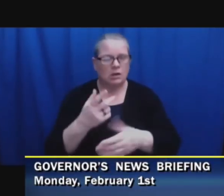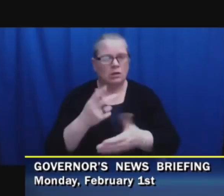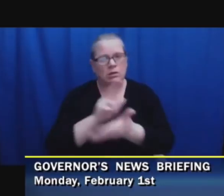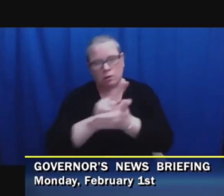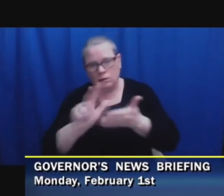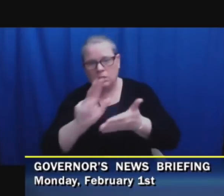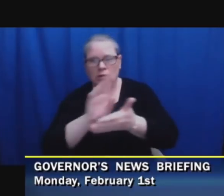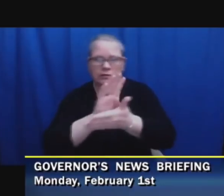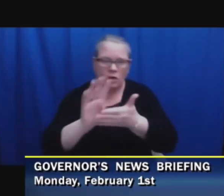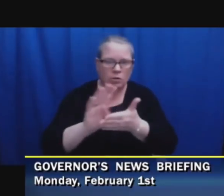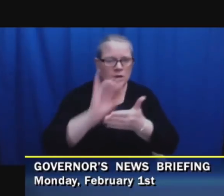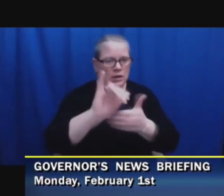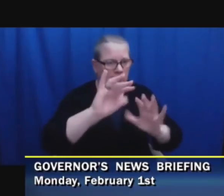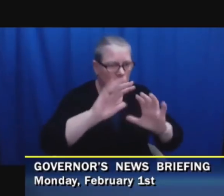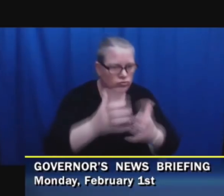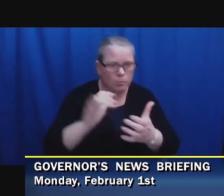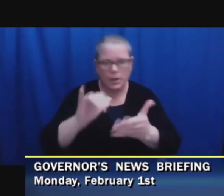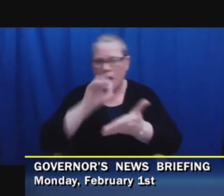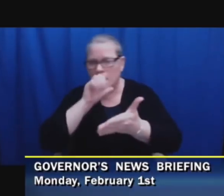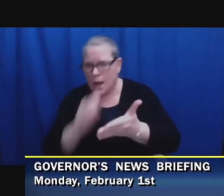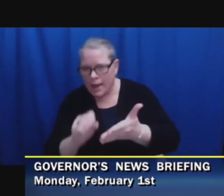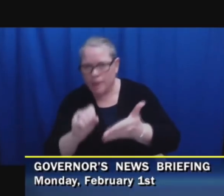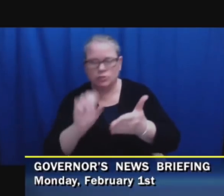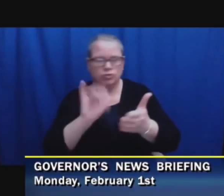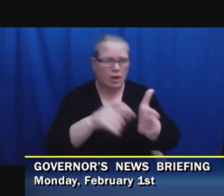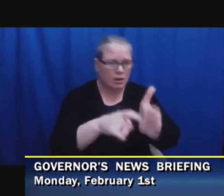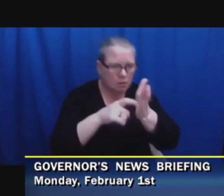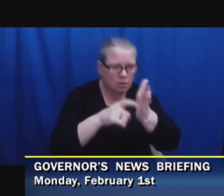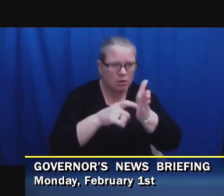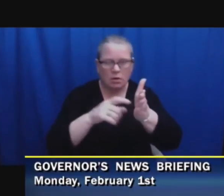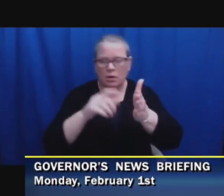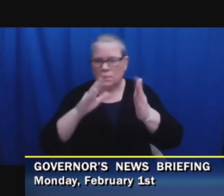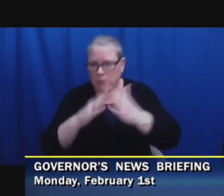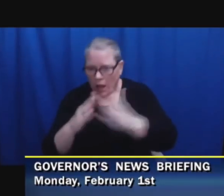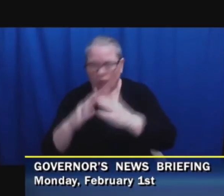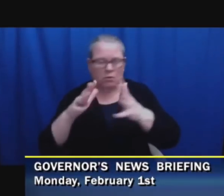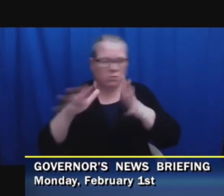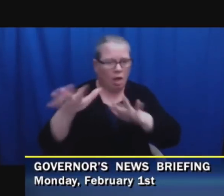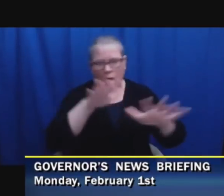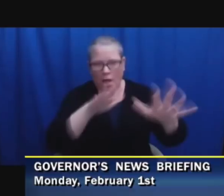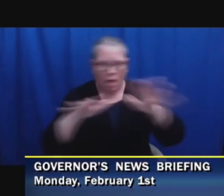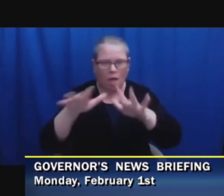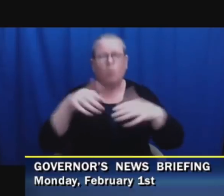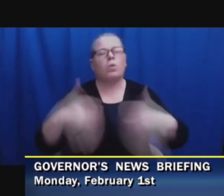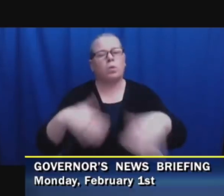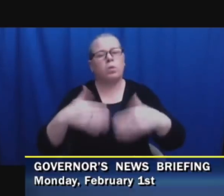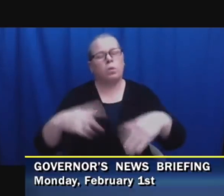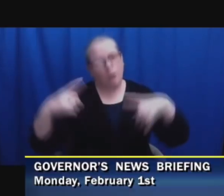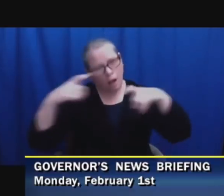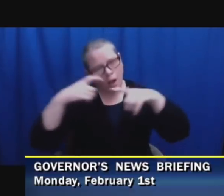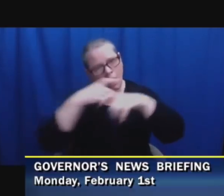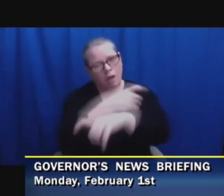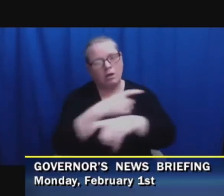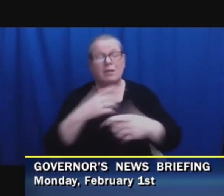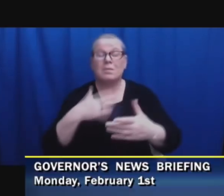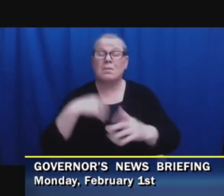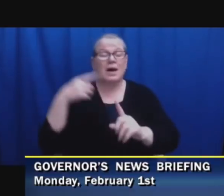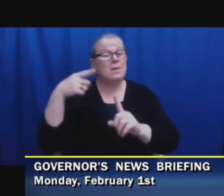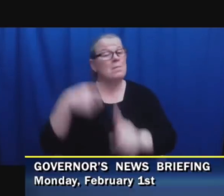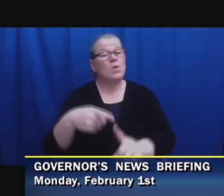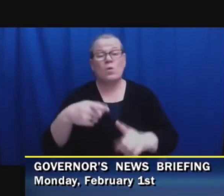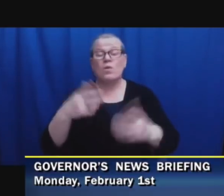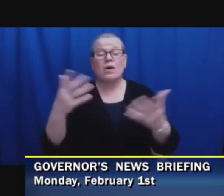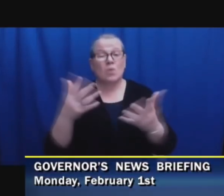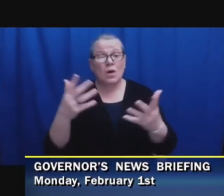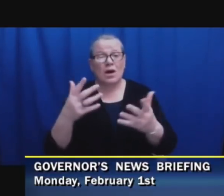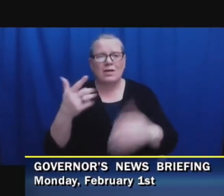essential group, that age group, broken down by town. And the point I was trying to make is these vaccines are